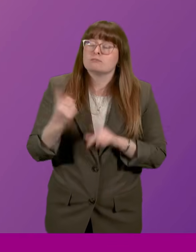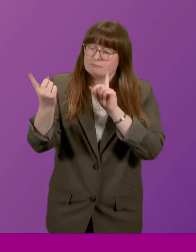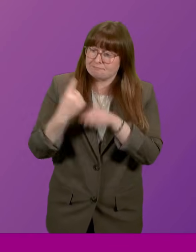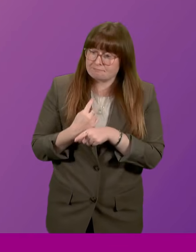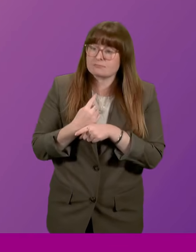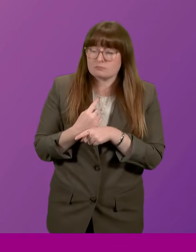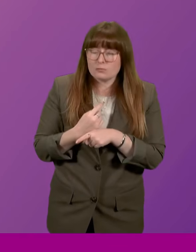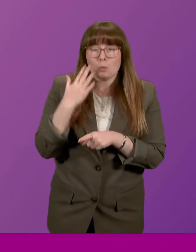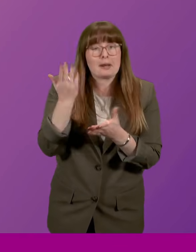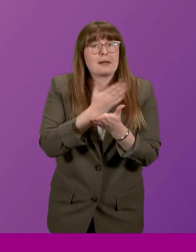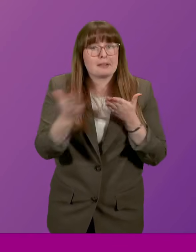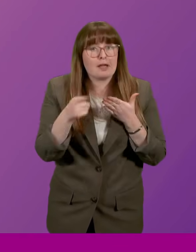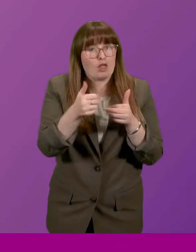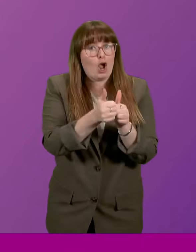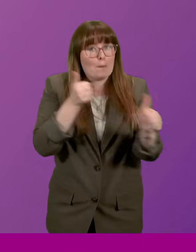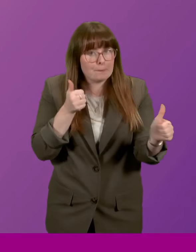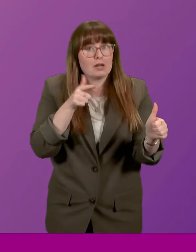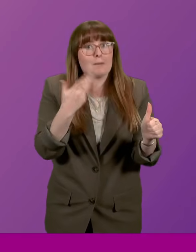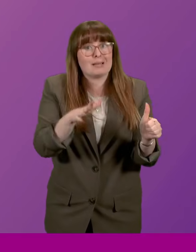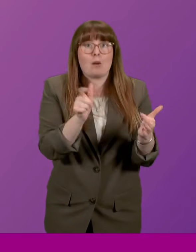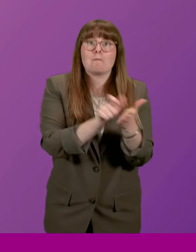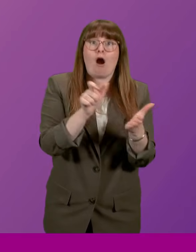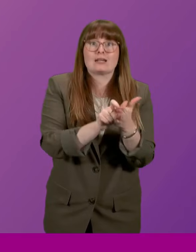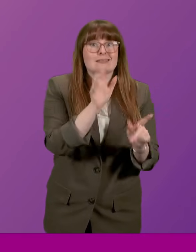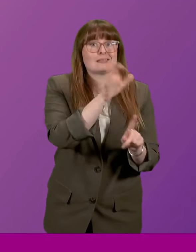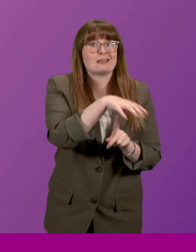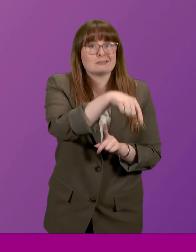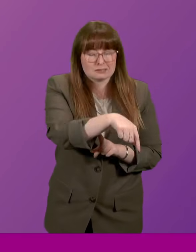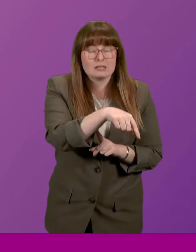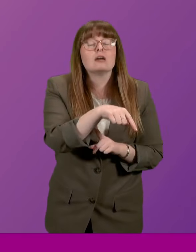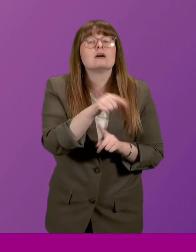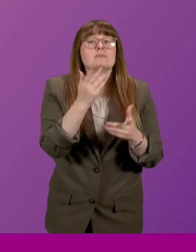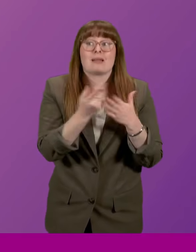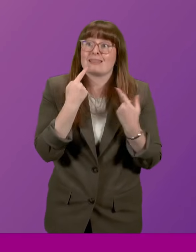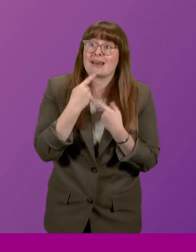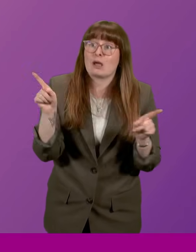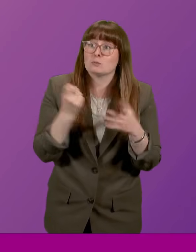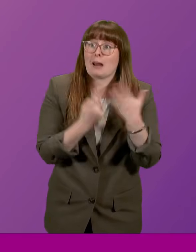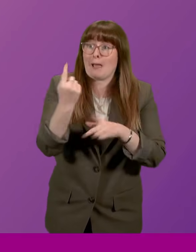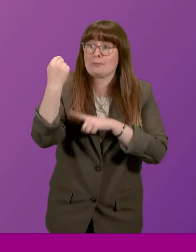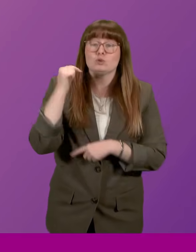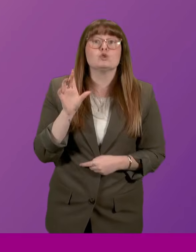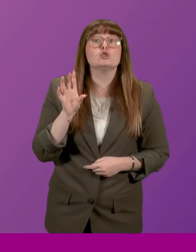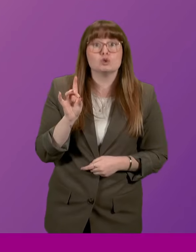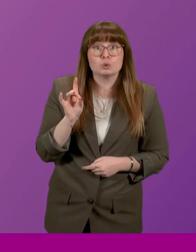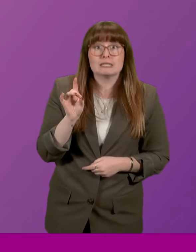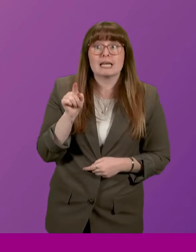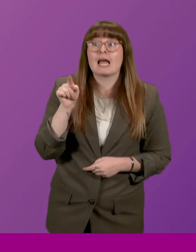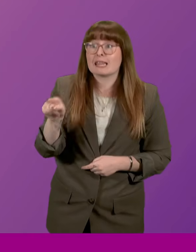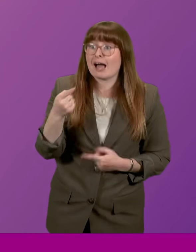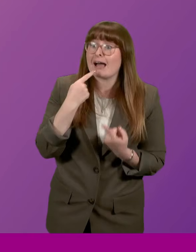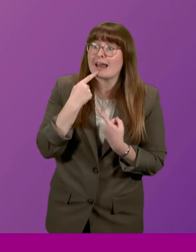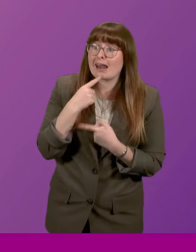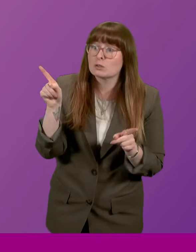that ExxonMobil were marketing the site, but the announcement that was made this week was an announcement